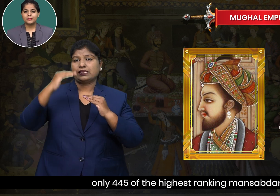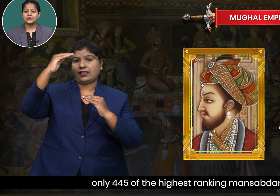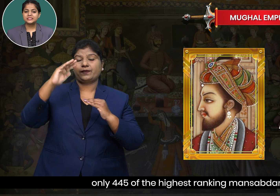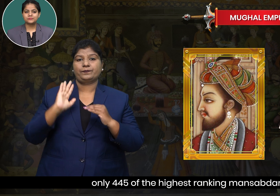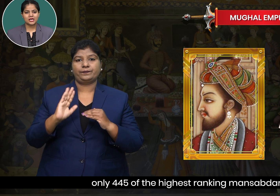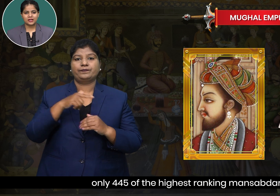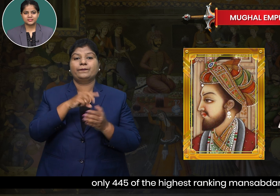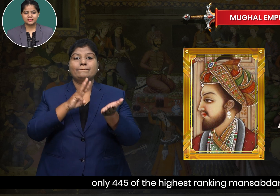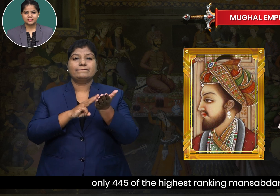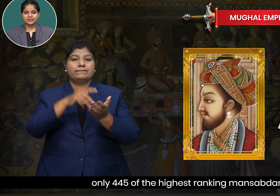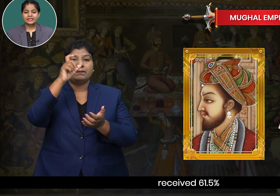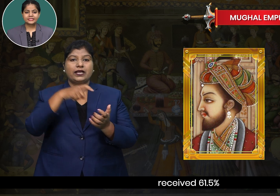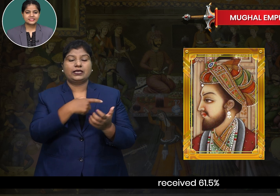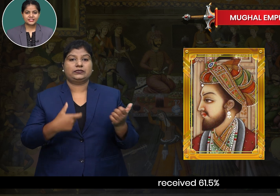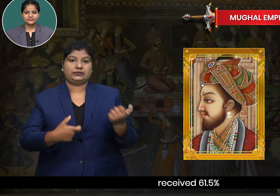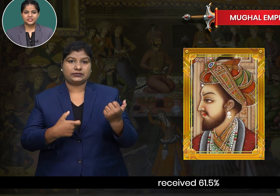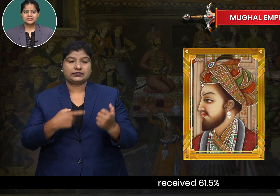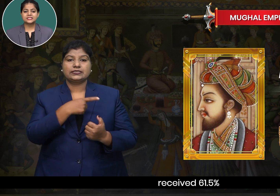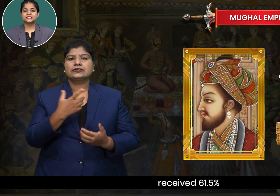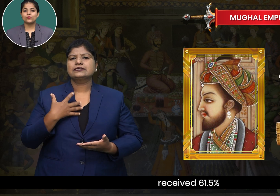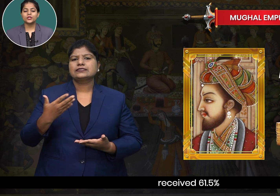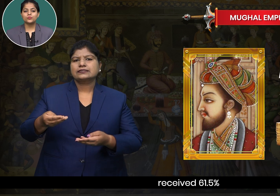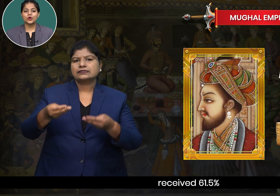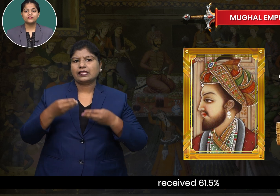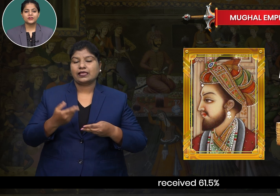ranking Mansabdars received